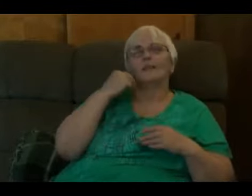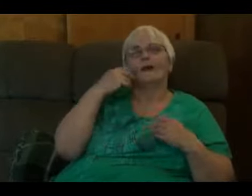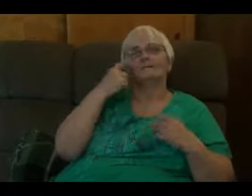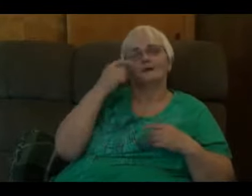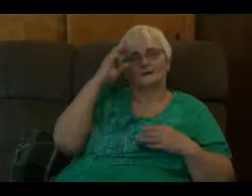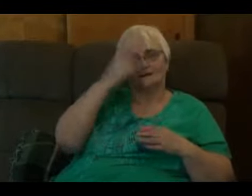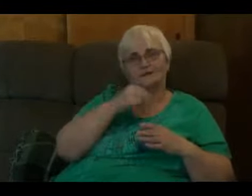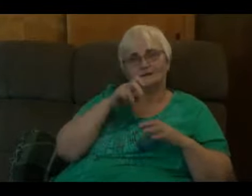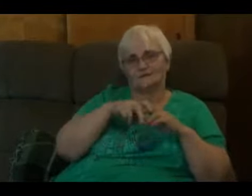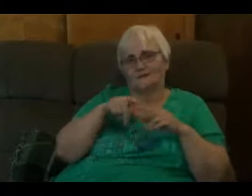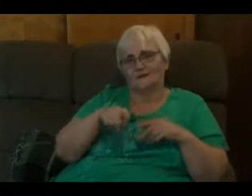Wish I did.